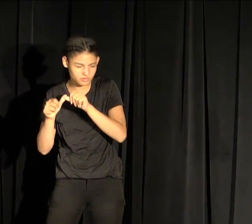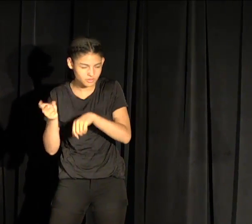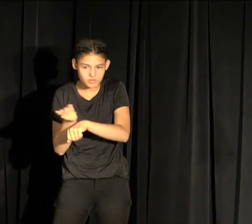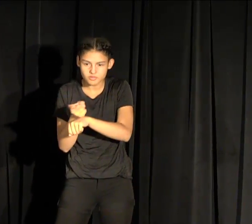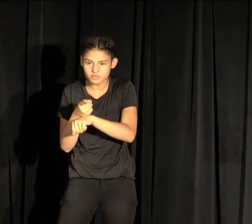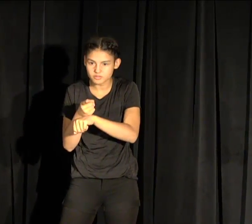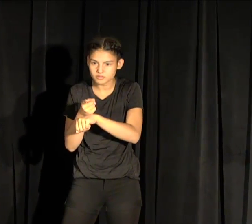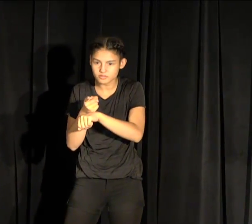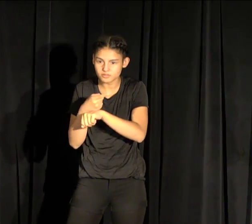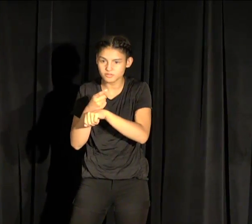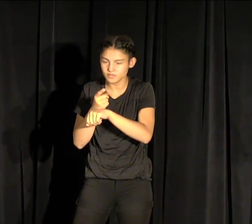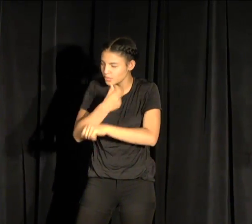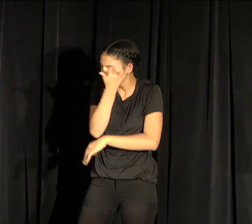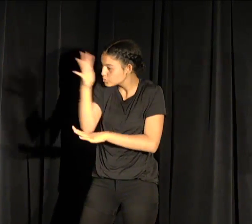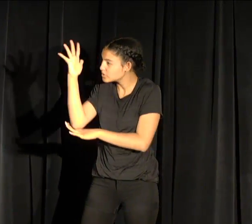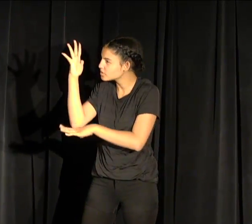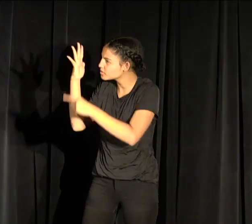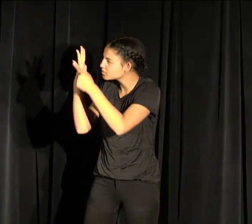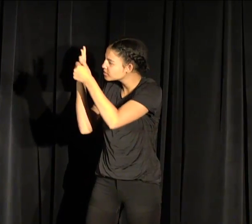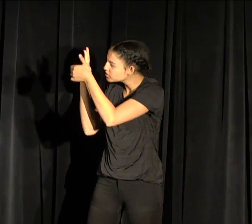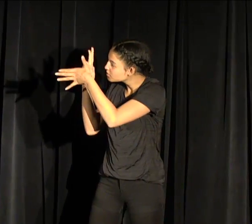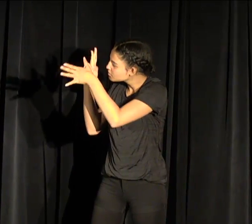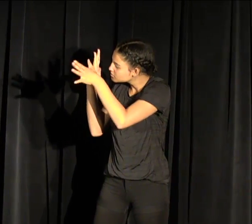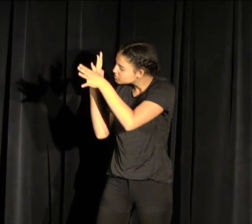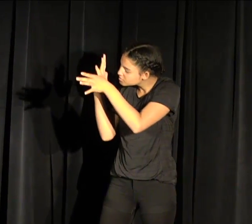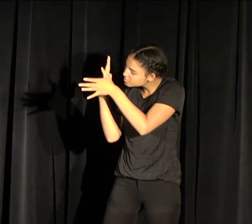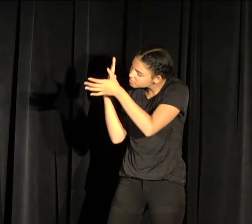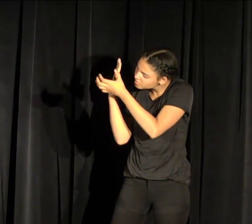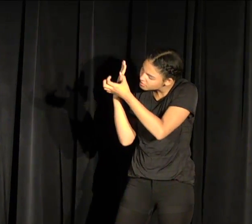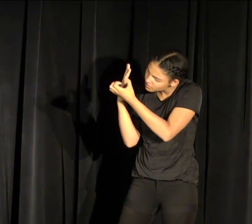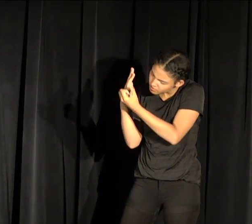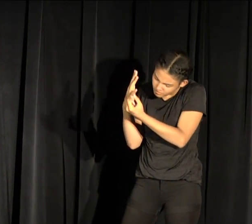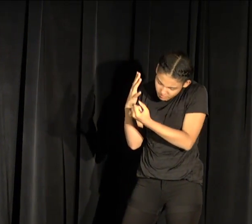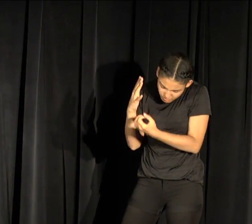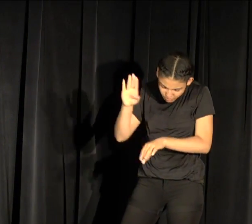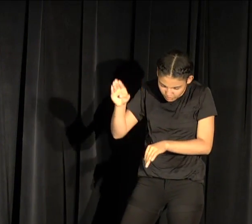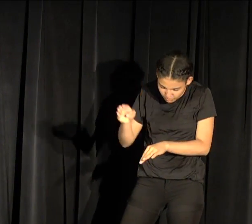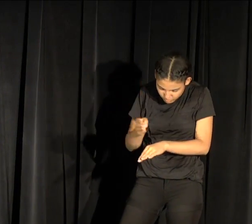as leaves evolving with the world.